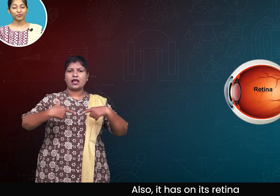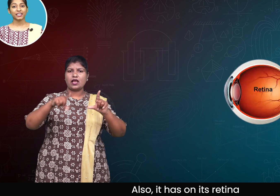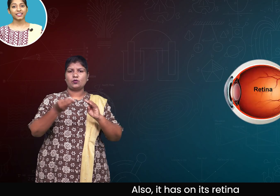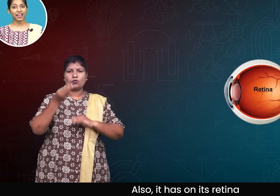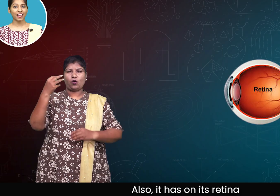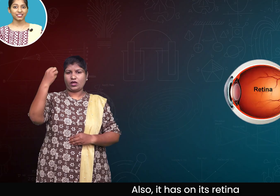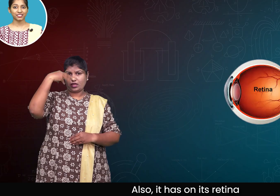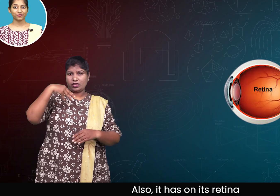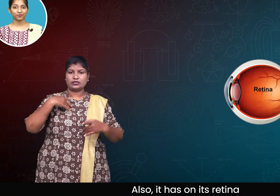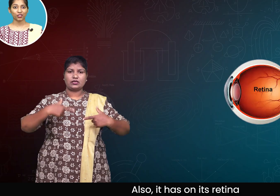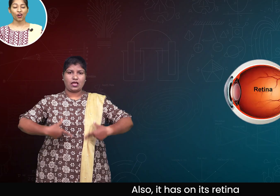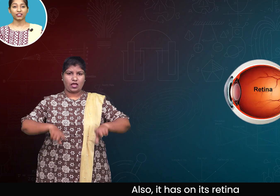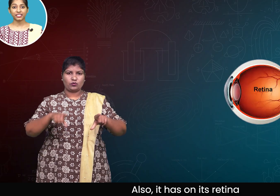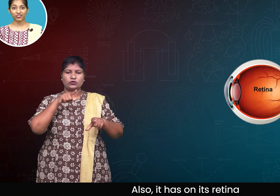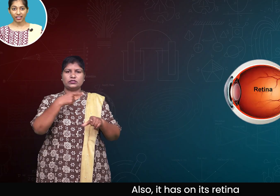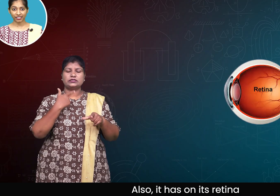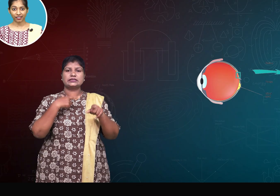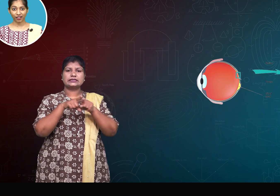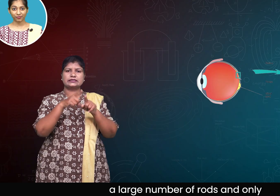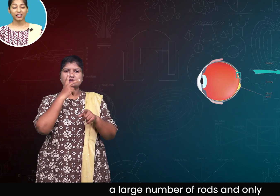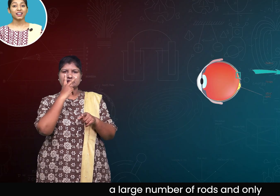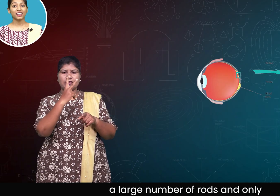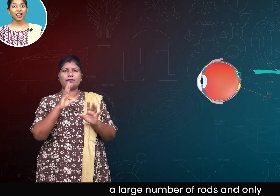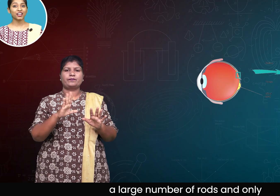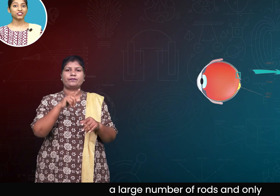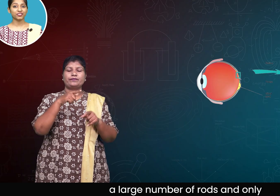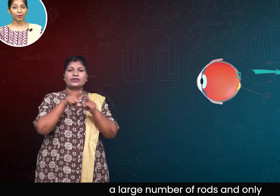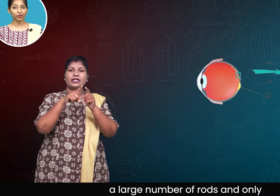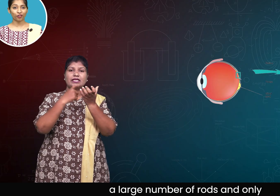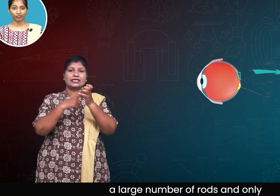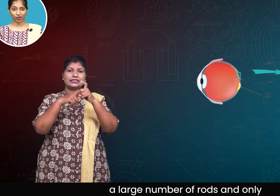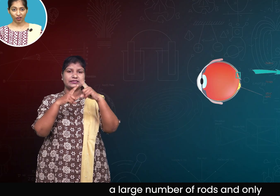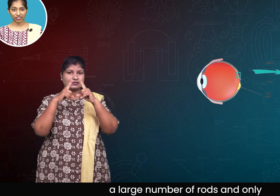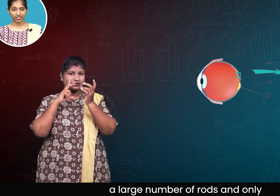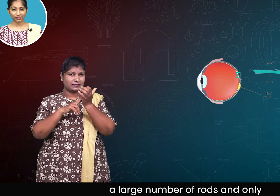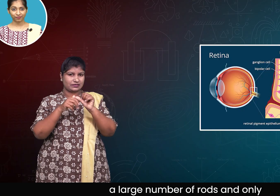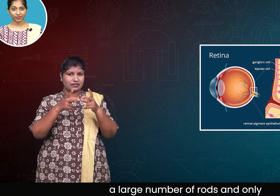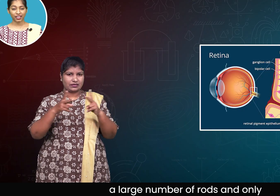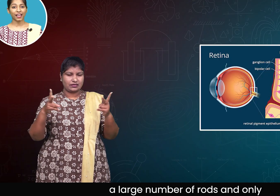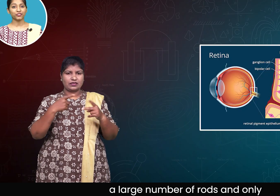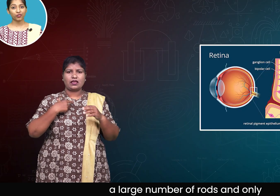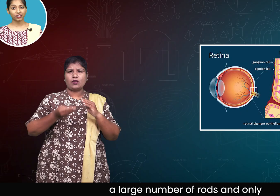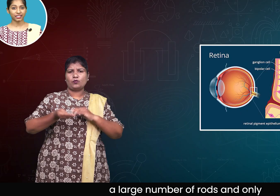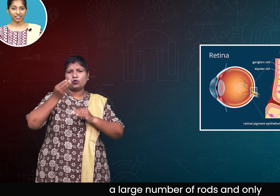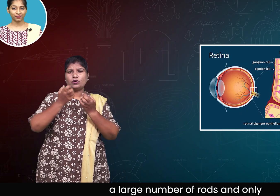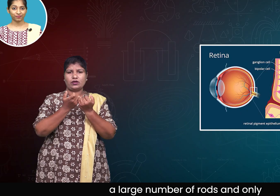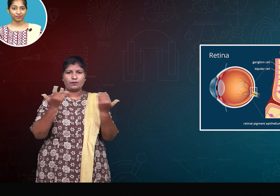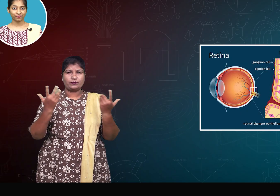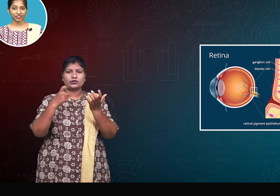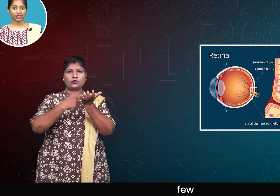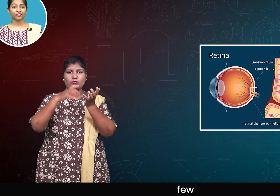Also, it has on its retina a large number of rods and